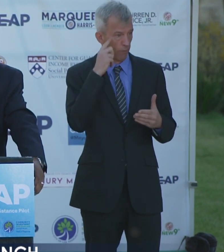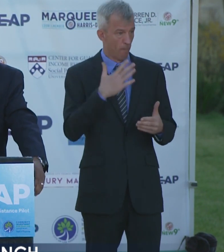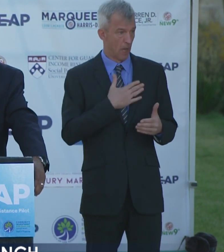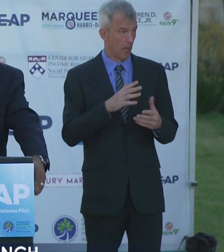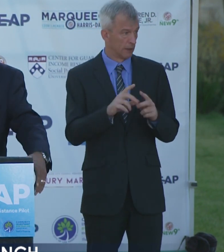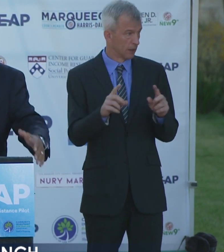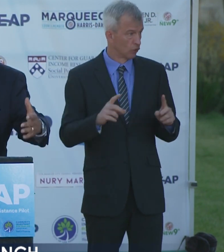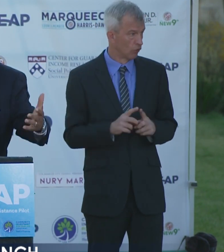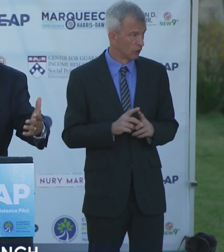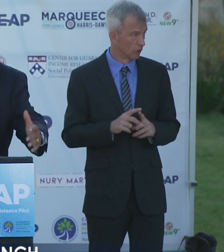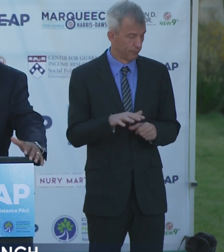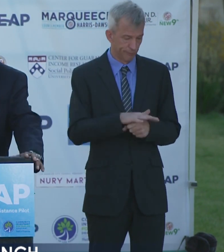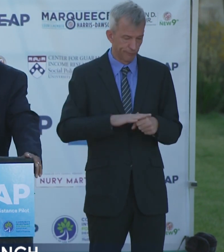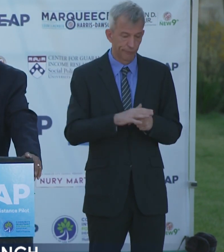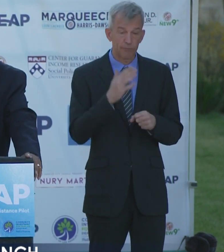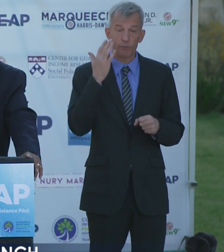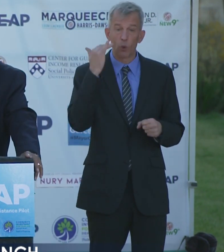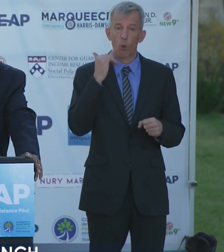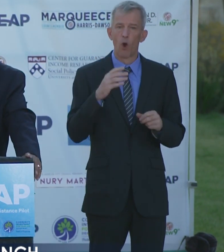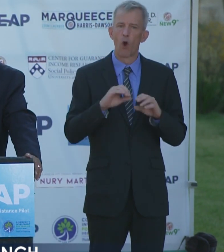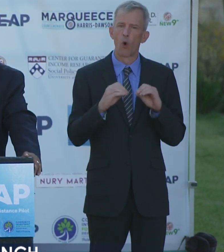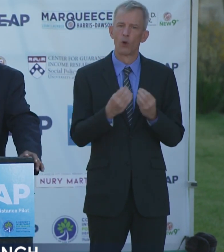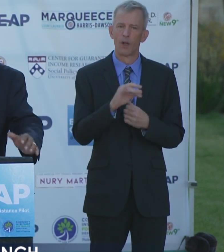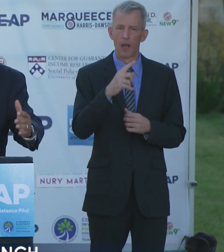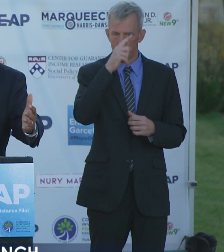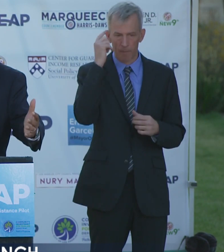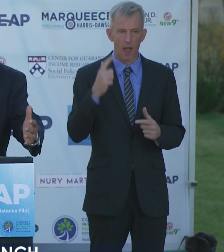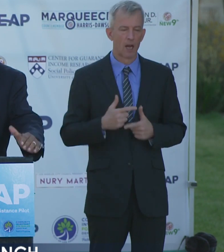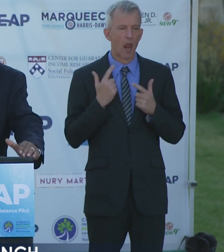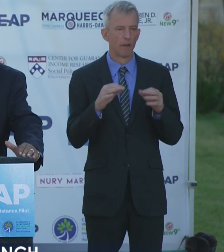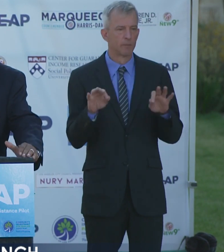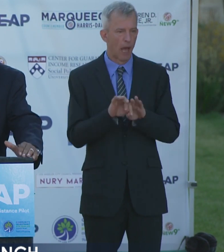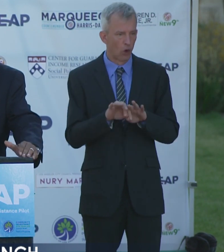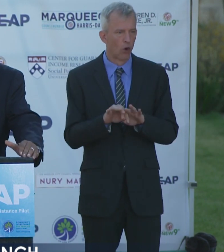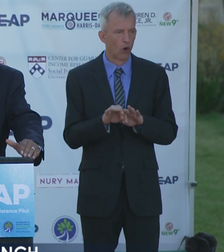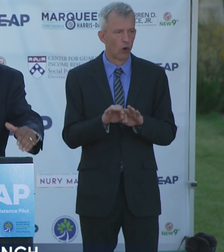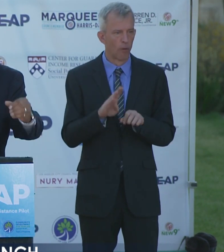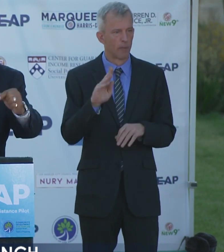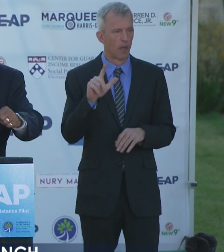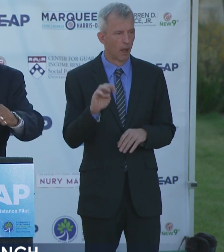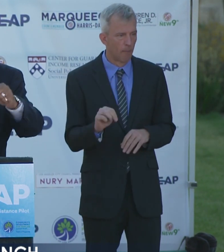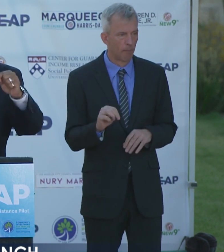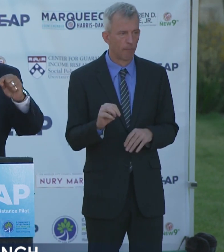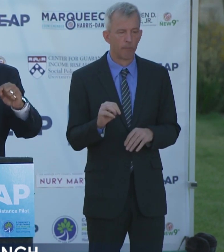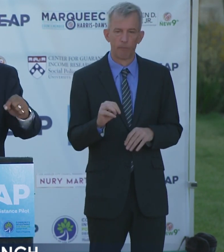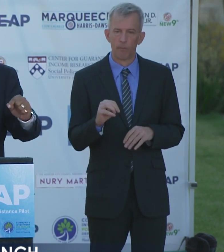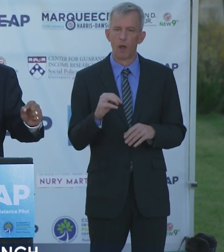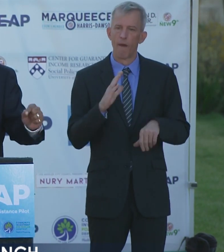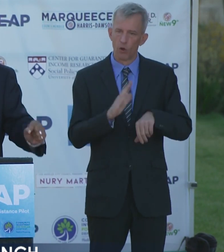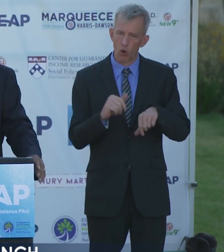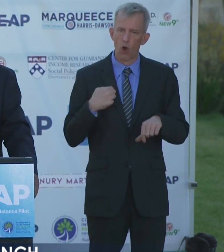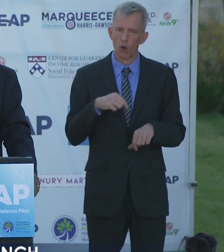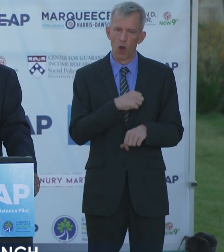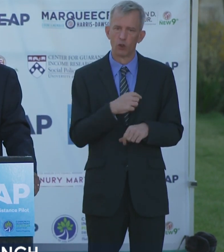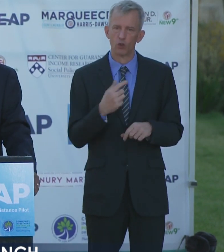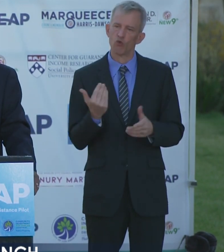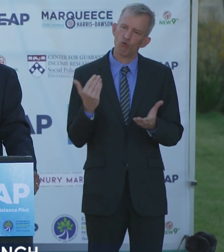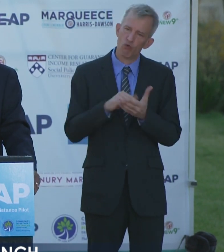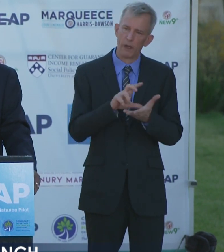because organizations like Black Lives Matter called upon us to cut the budget and reinvest those funds in the